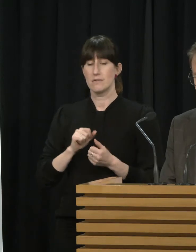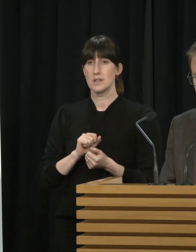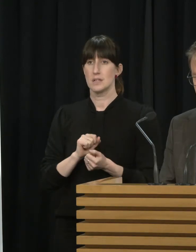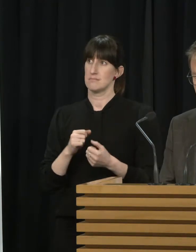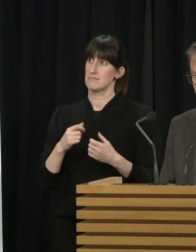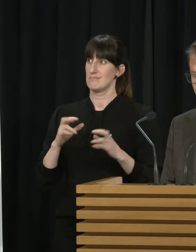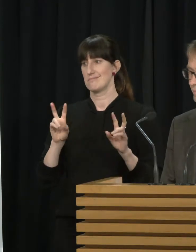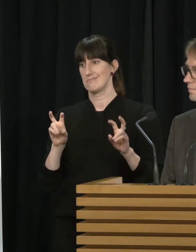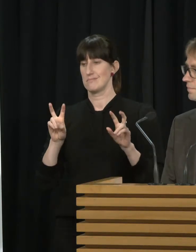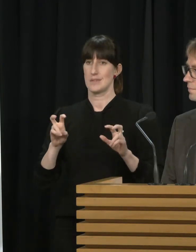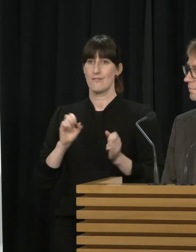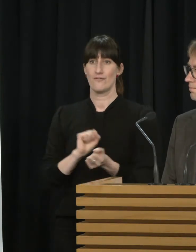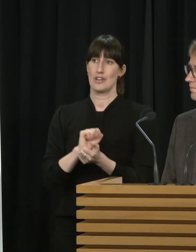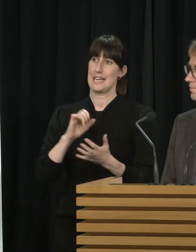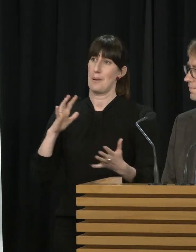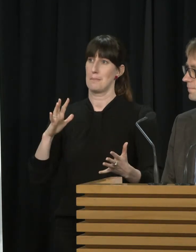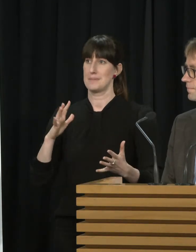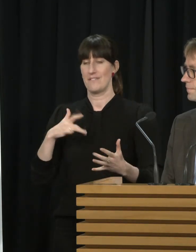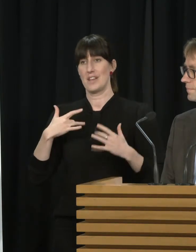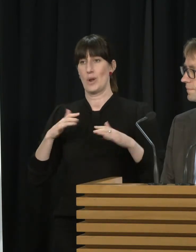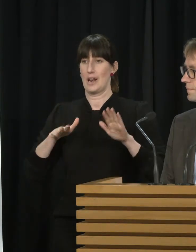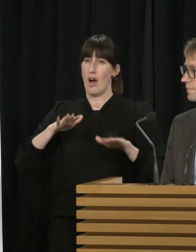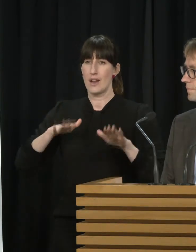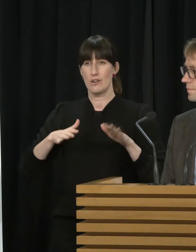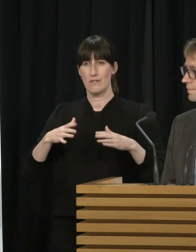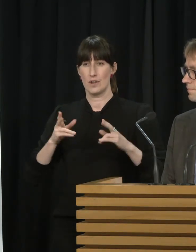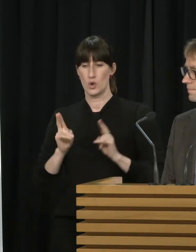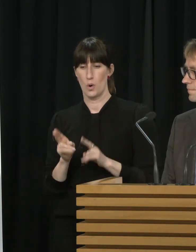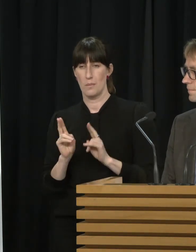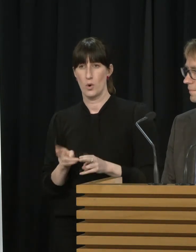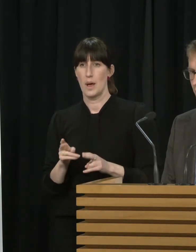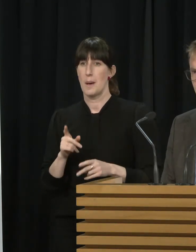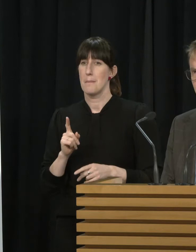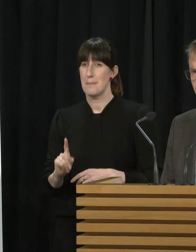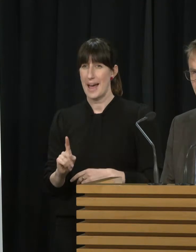more normal. But we don't yet quite know exactly